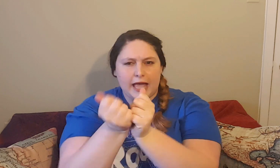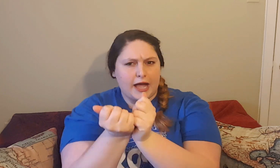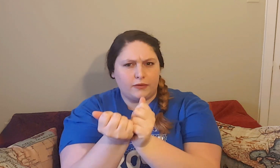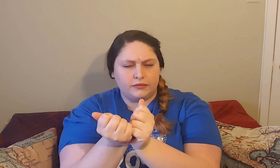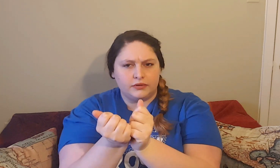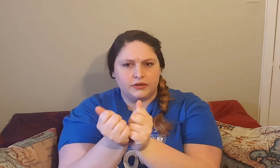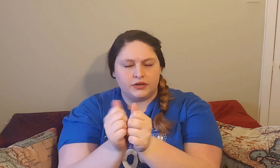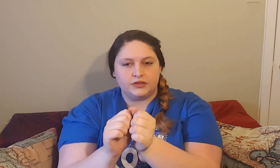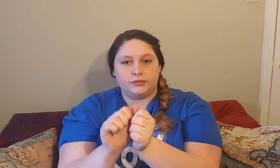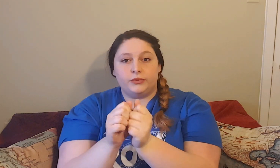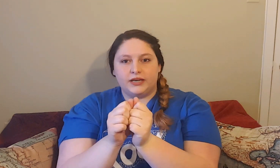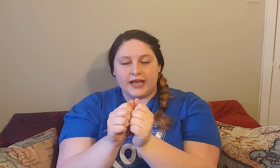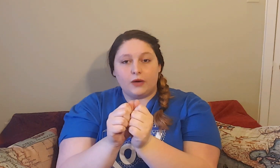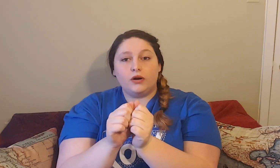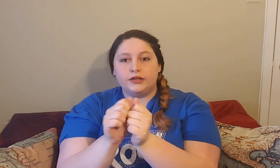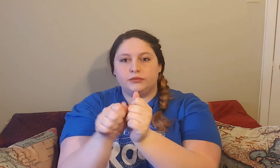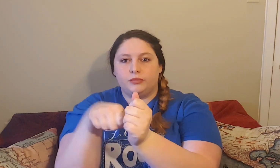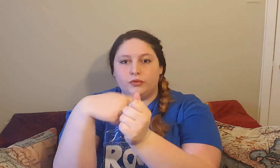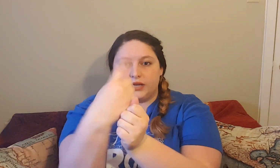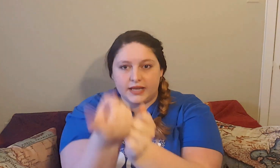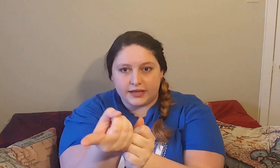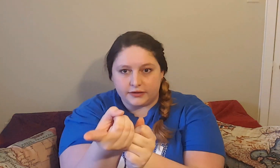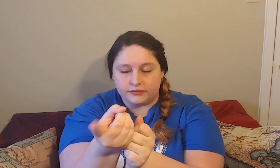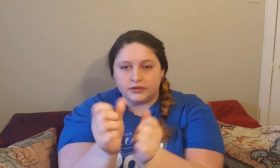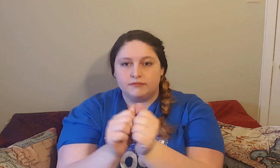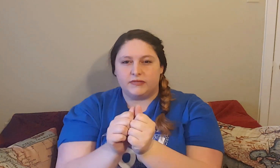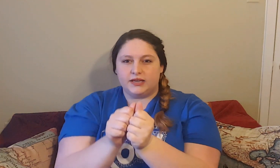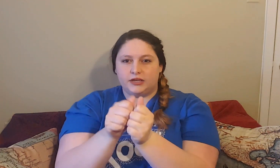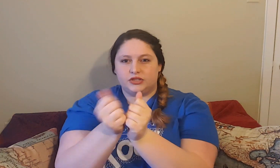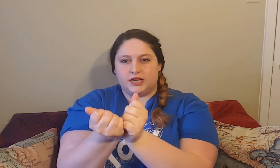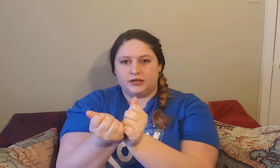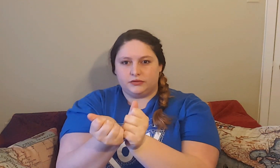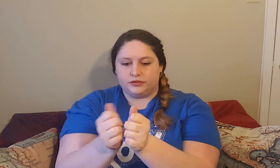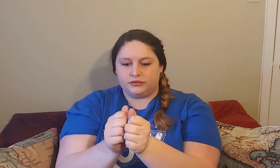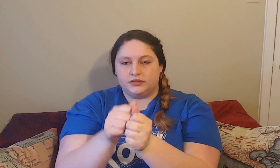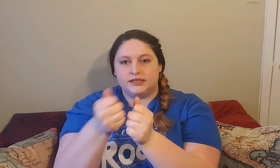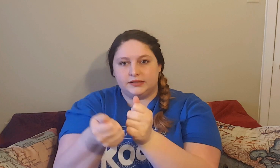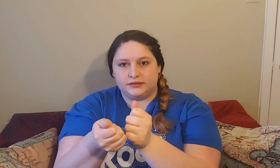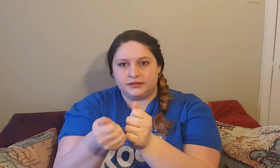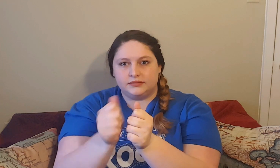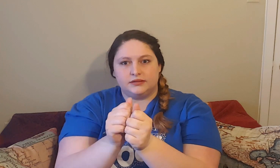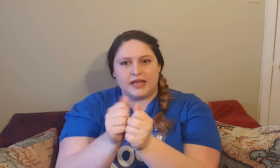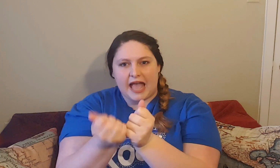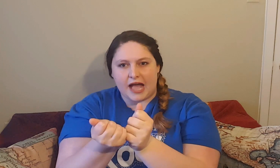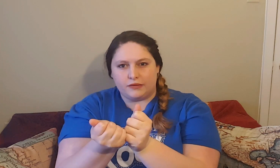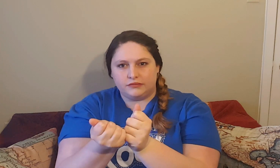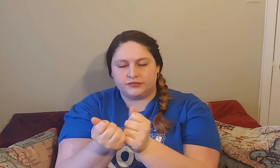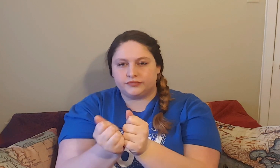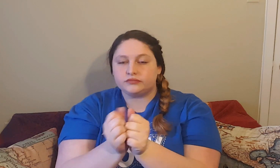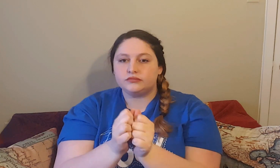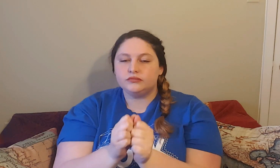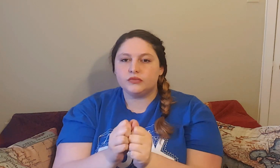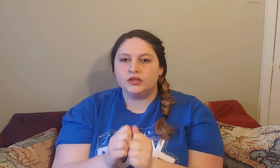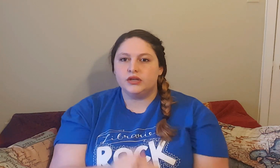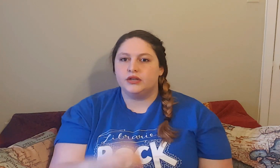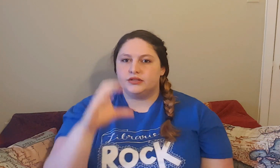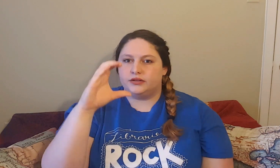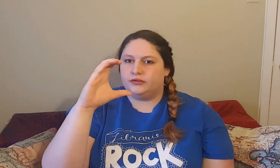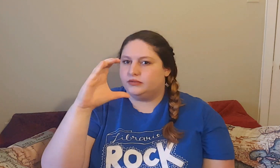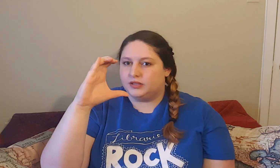how. So when we did the how are you, we pointed at you. But now you just kind of do a little tilt. How. So